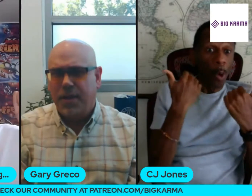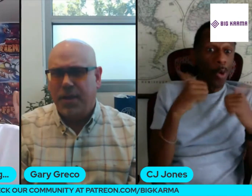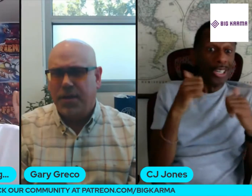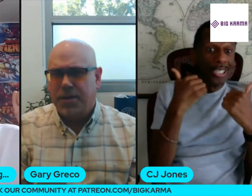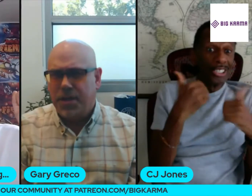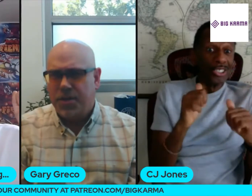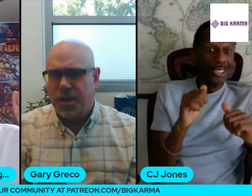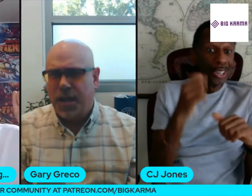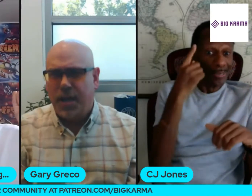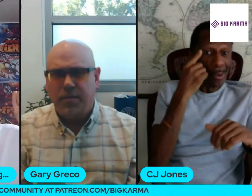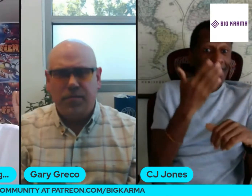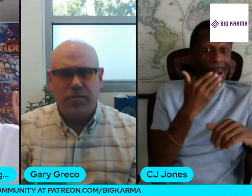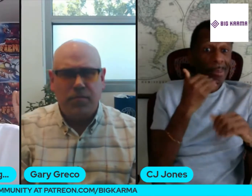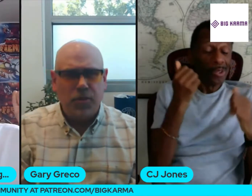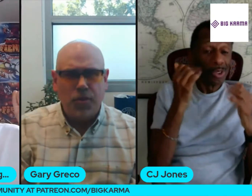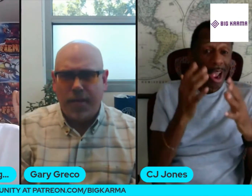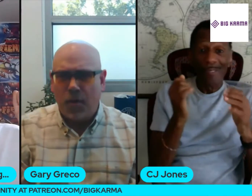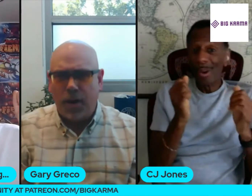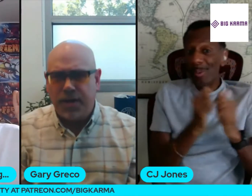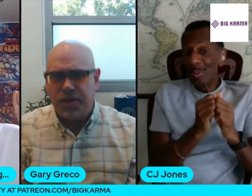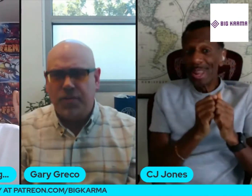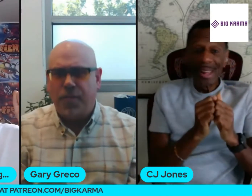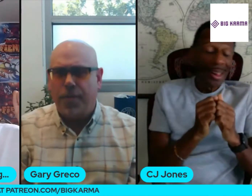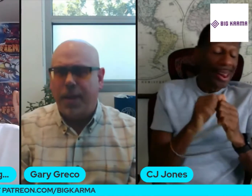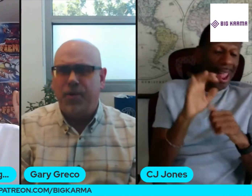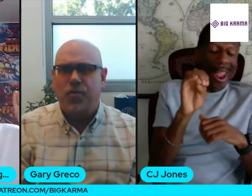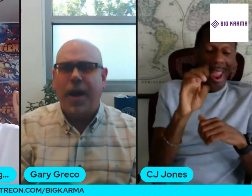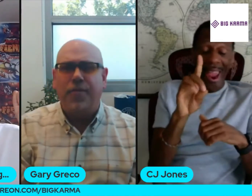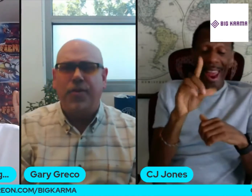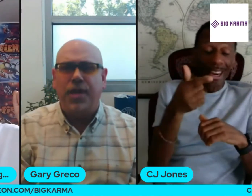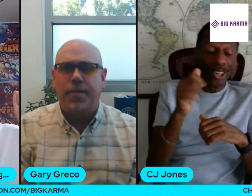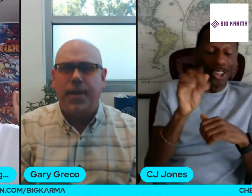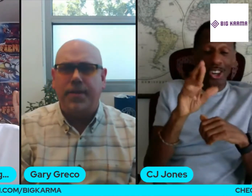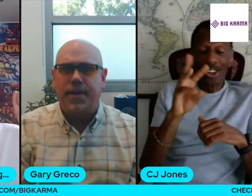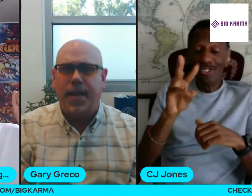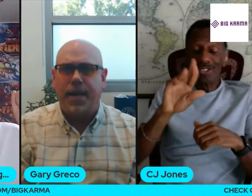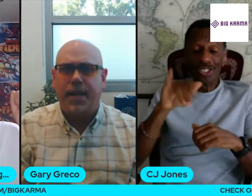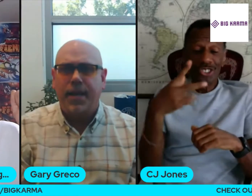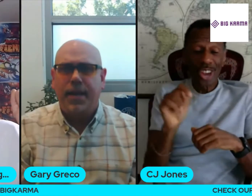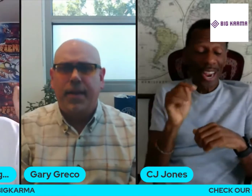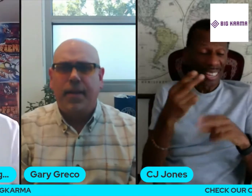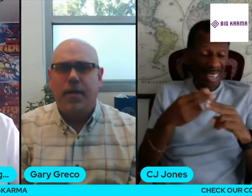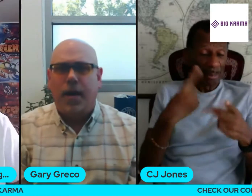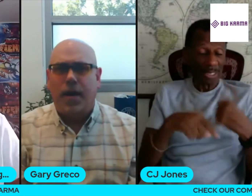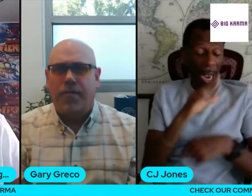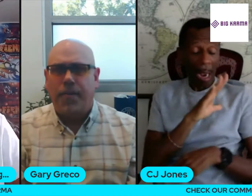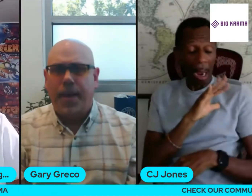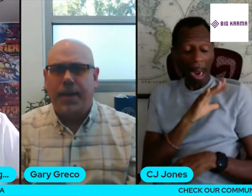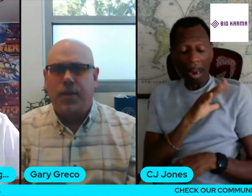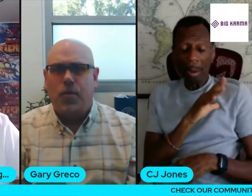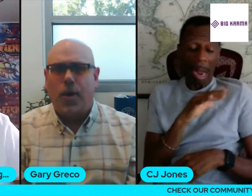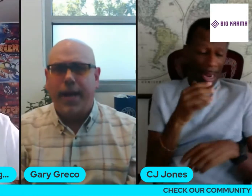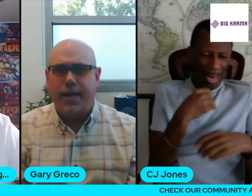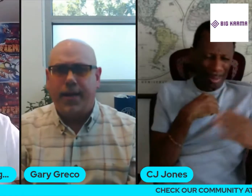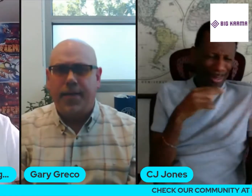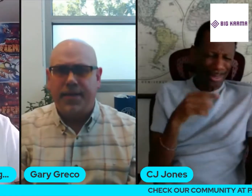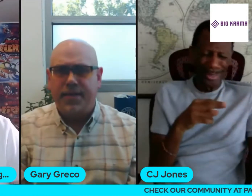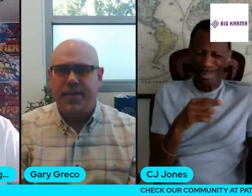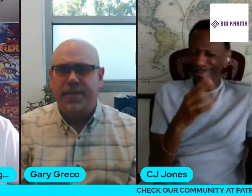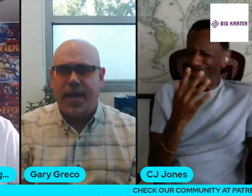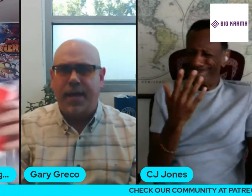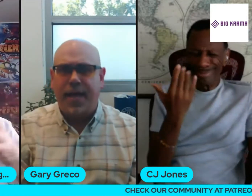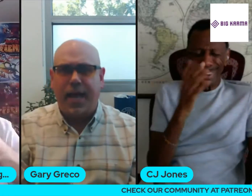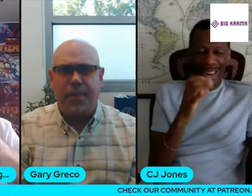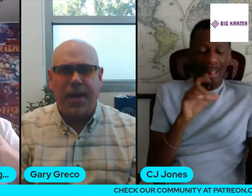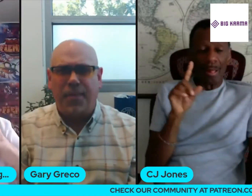Cam? CJ, you have an audition for Baby Driver, the email said, from Edgar Wright. And this